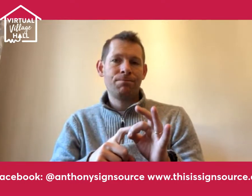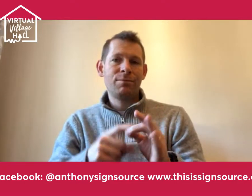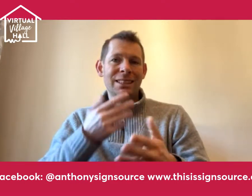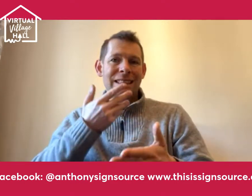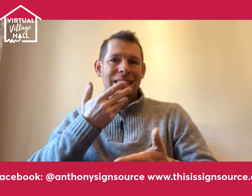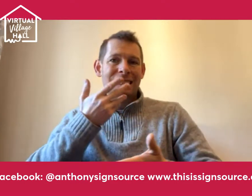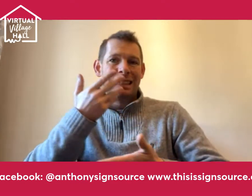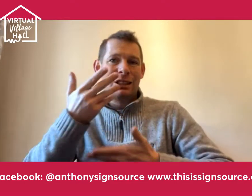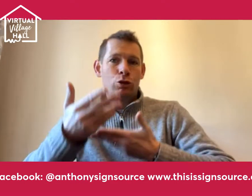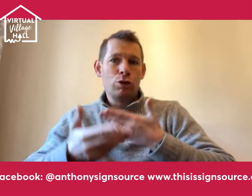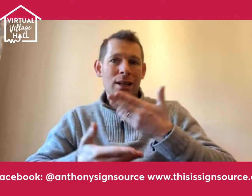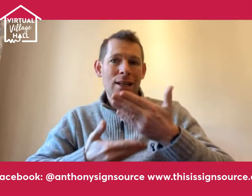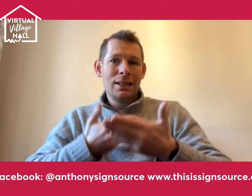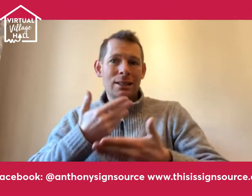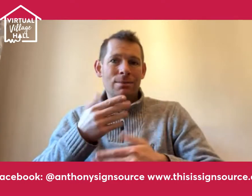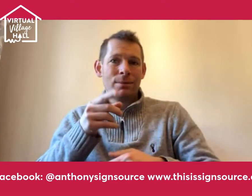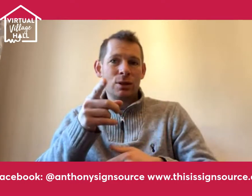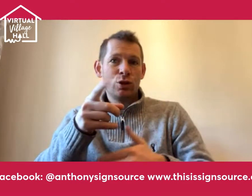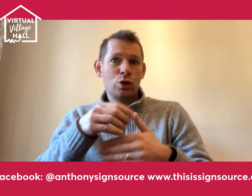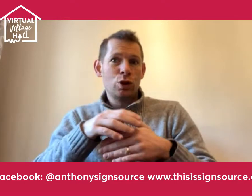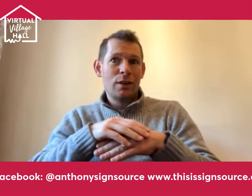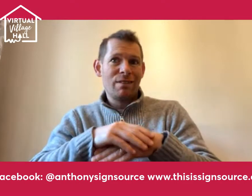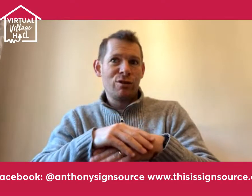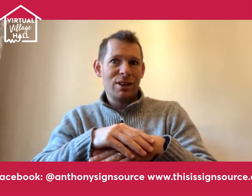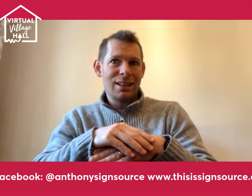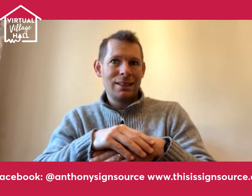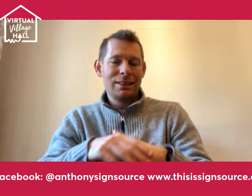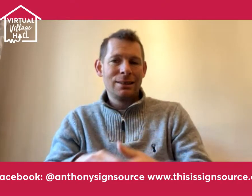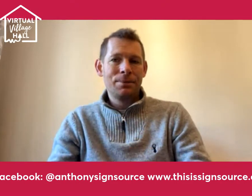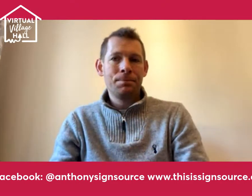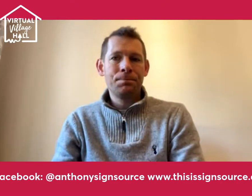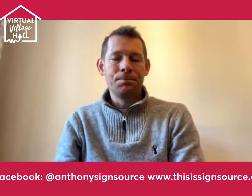So the question might be, describe your friend.